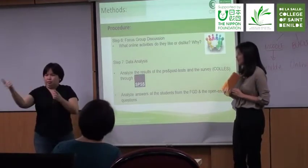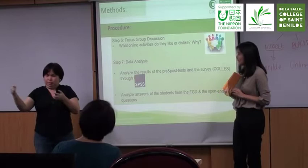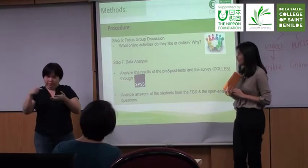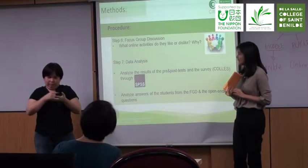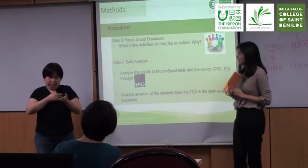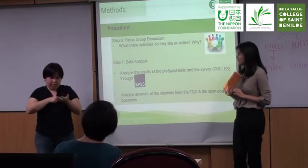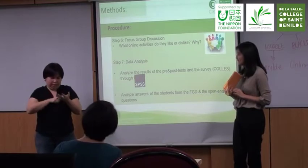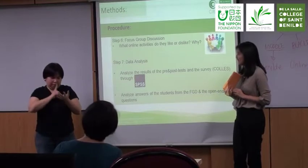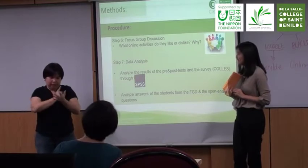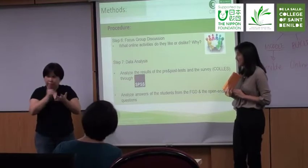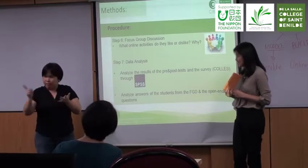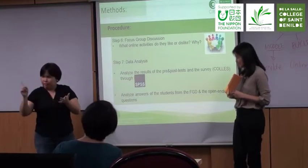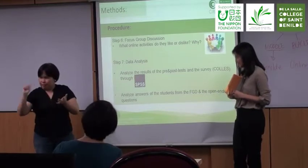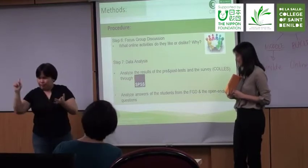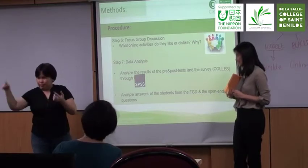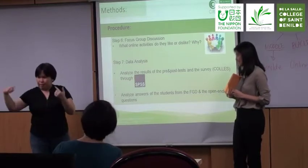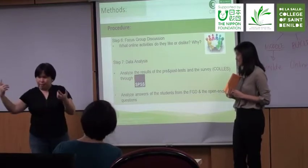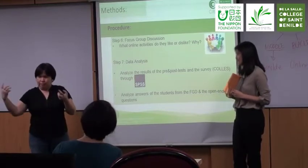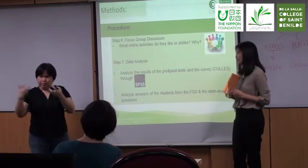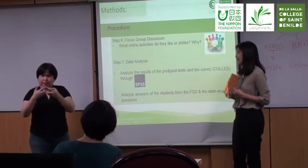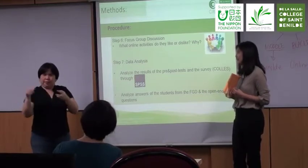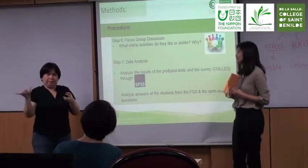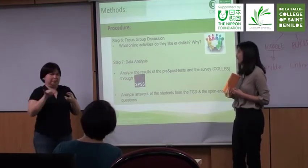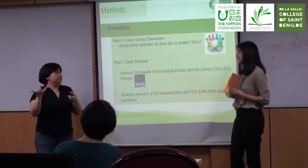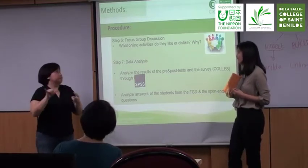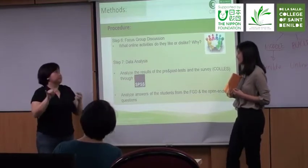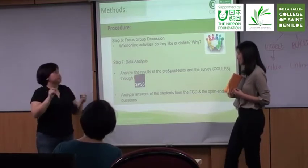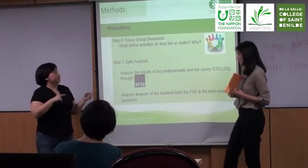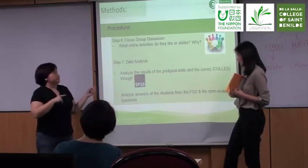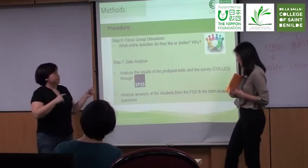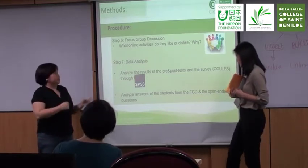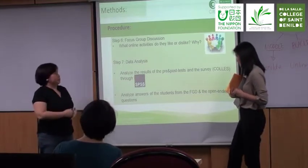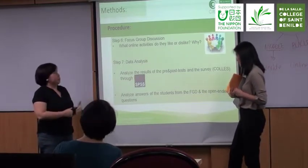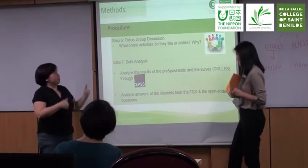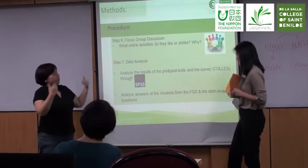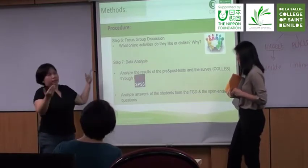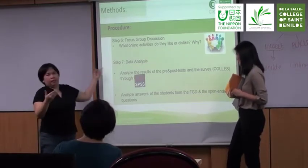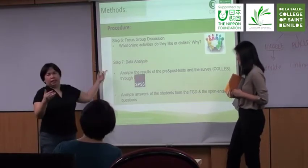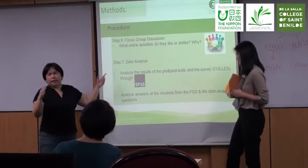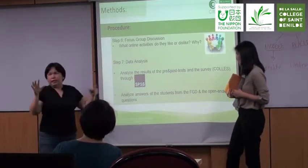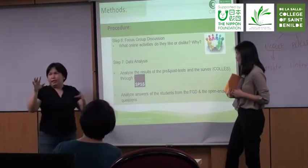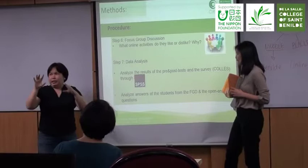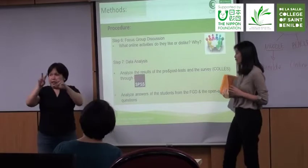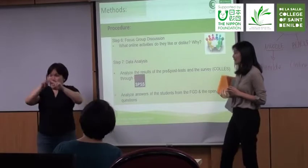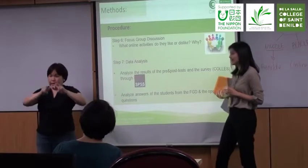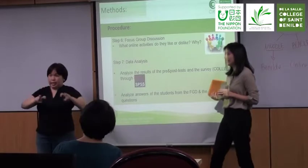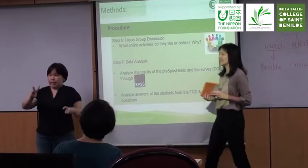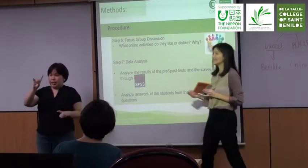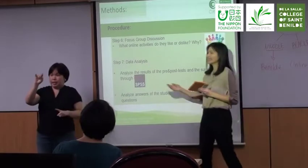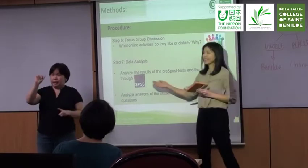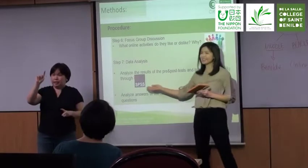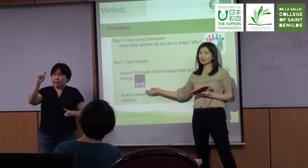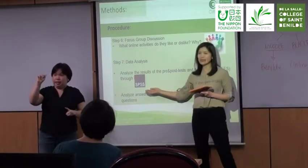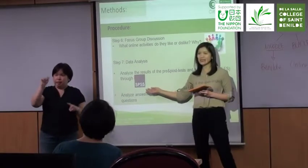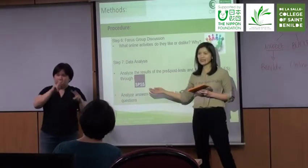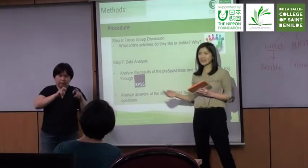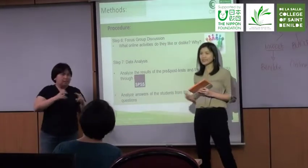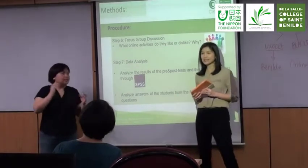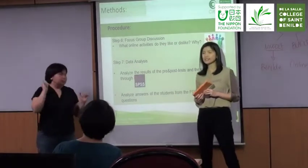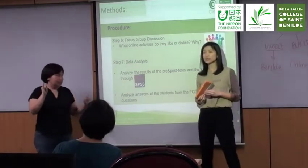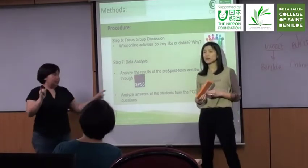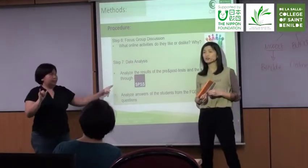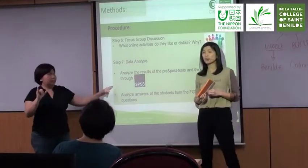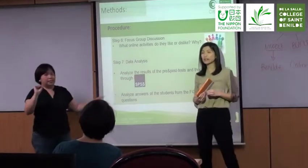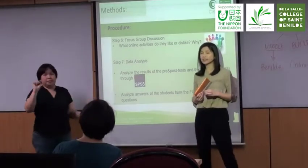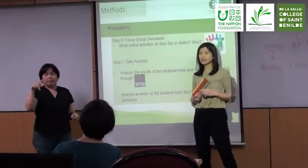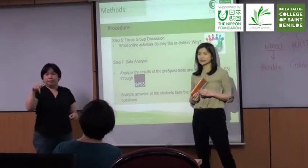Next would be data analysis. So you have to analyze the results through, again, SPSS.